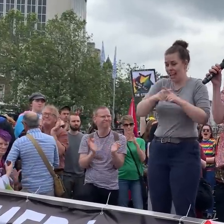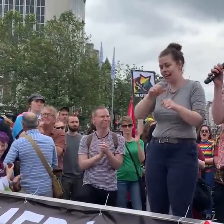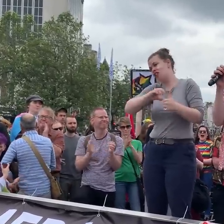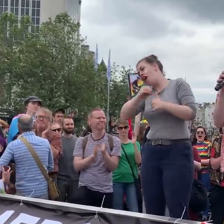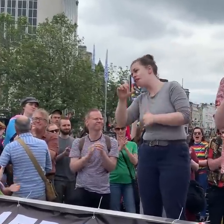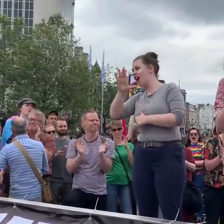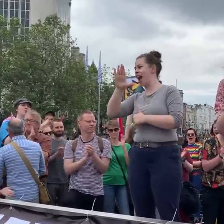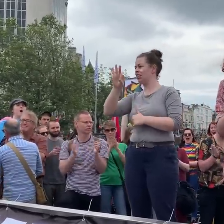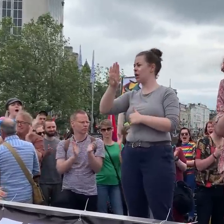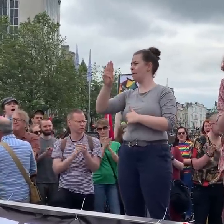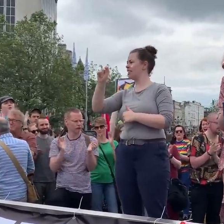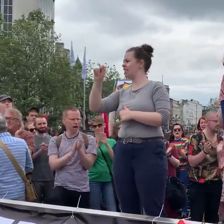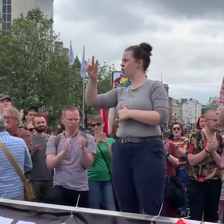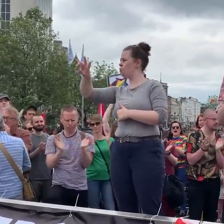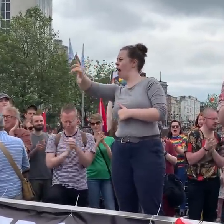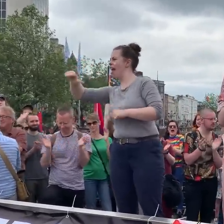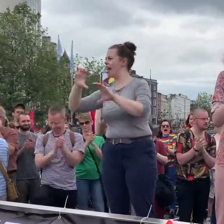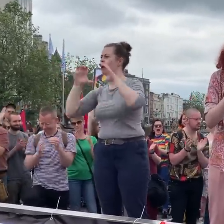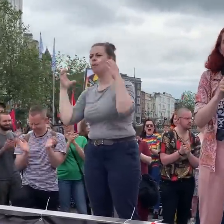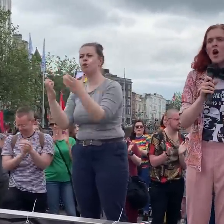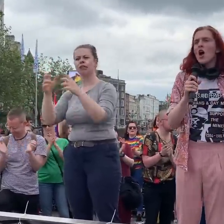LGBT community.